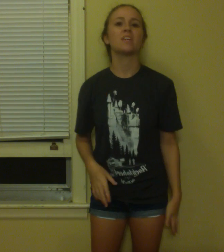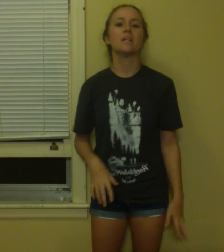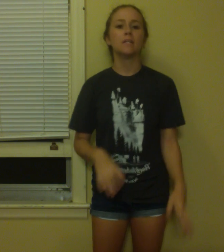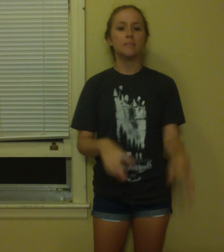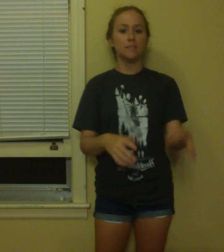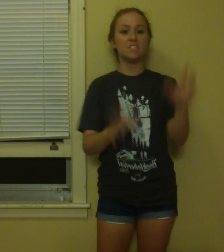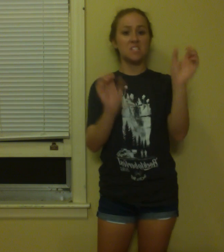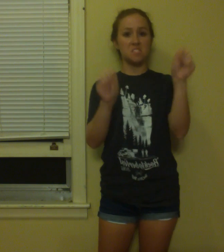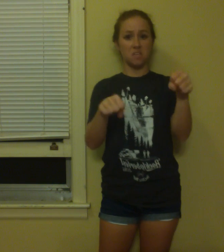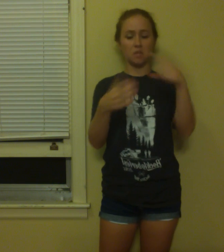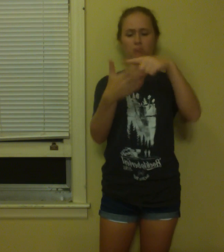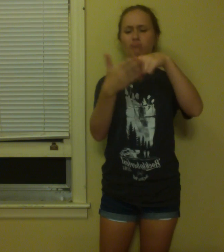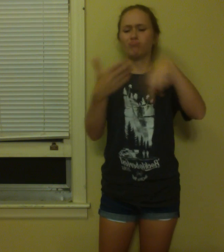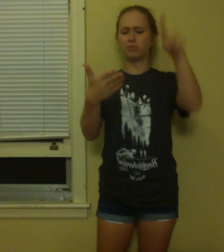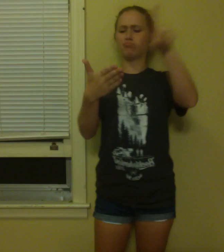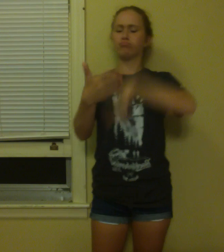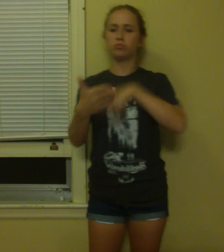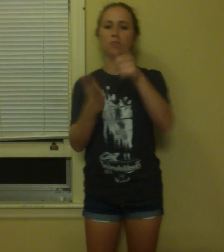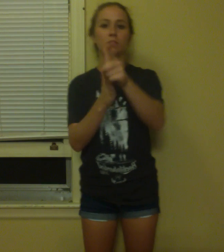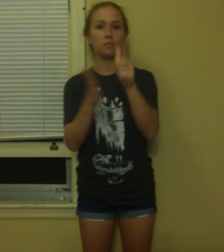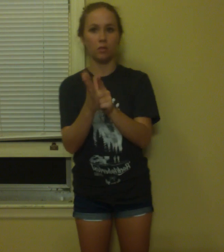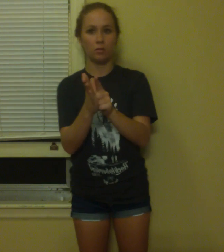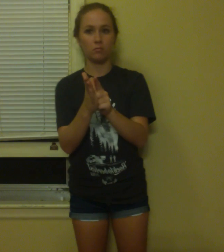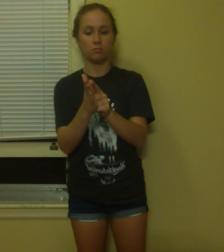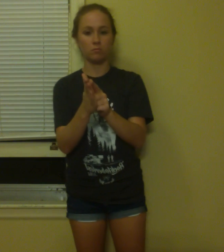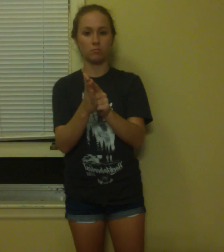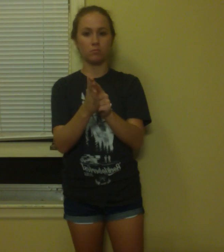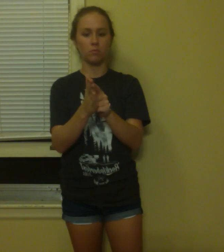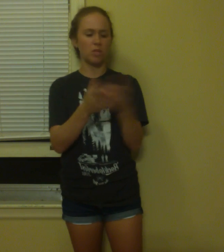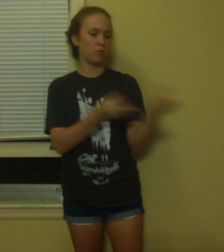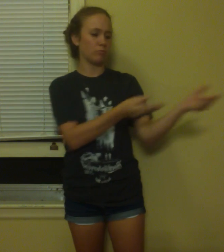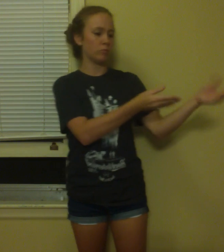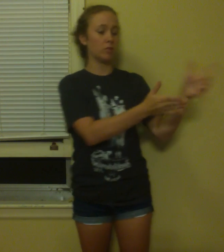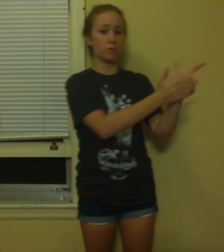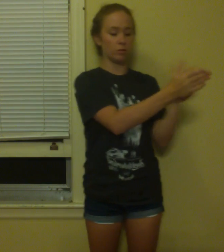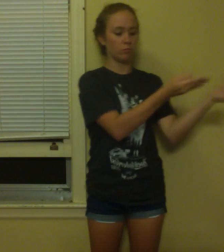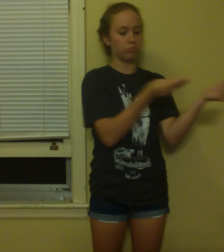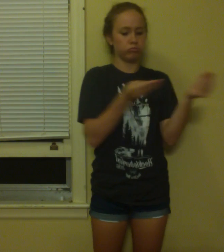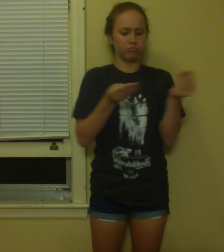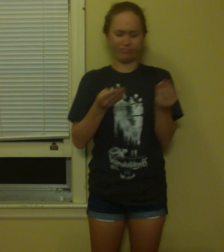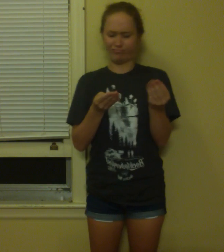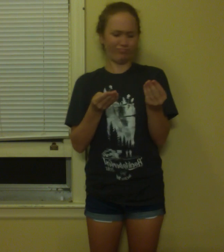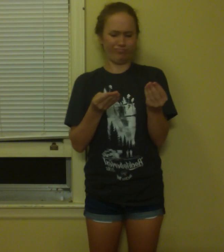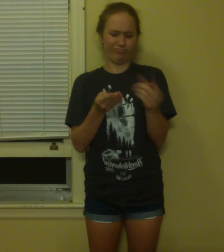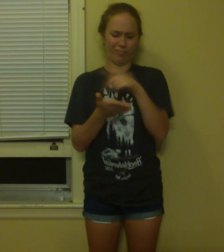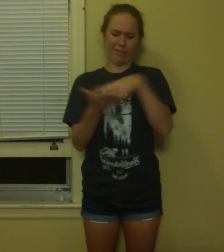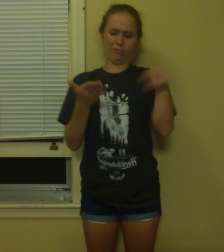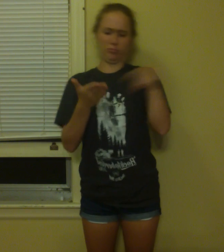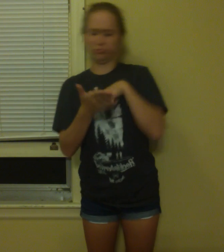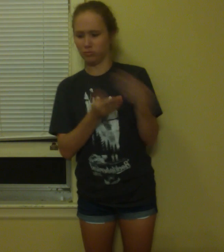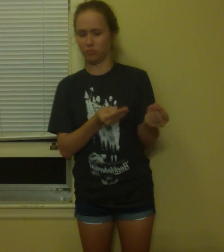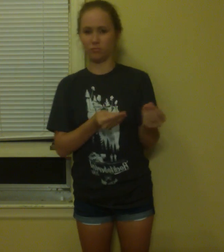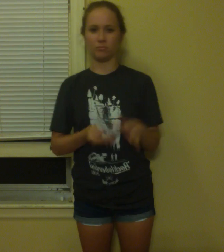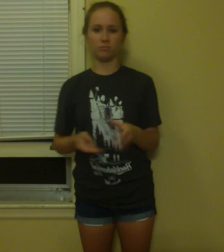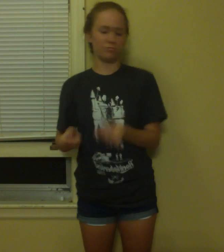be for our nation's military, what the goals are going to be for our nation's army. So decreasing troops in Iraq and increasing troops in Afghanistan. That's